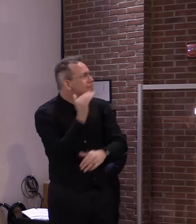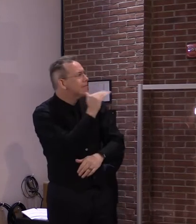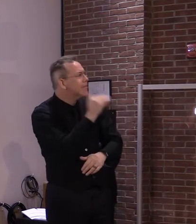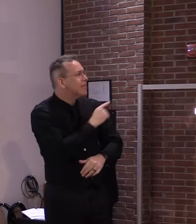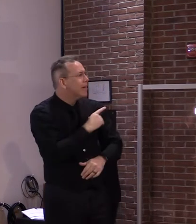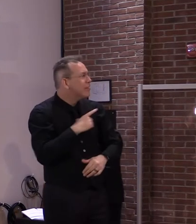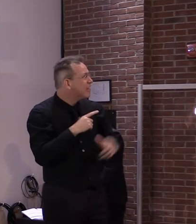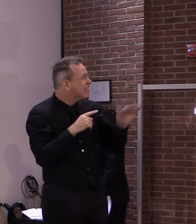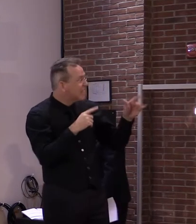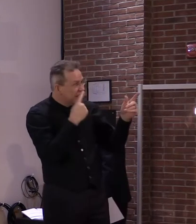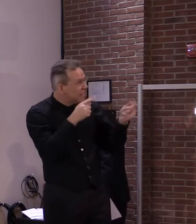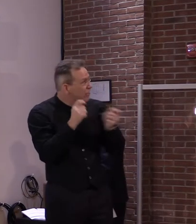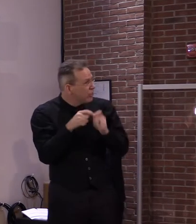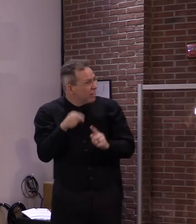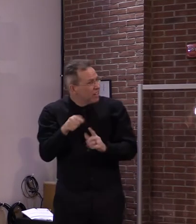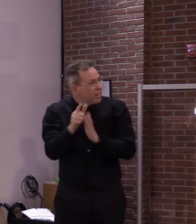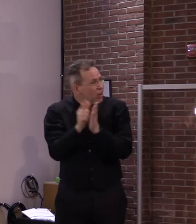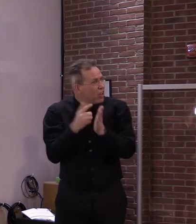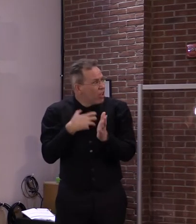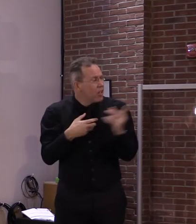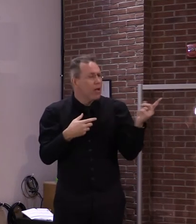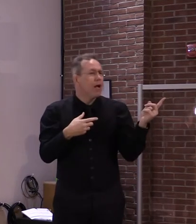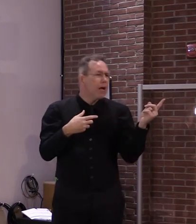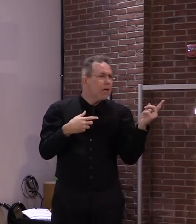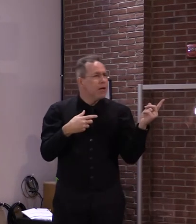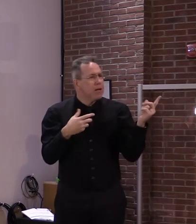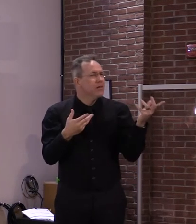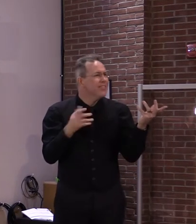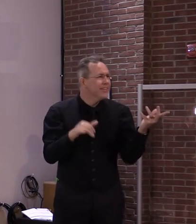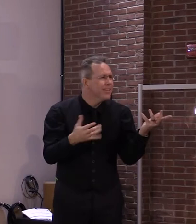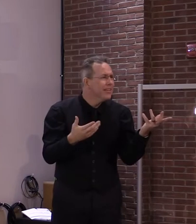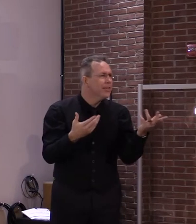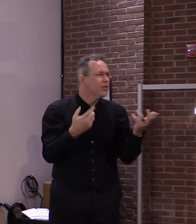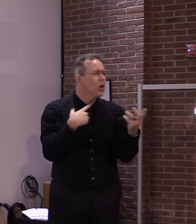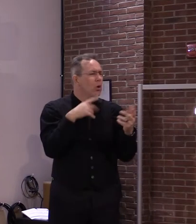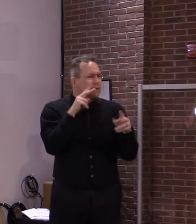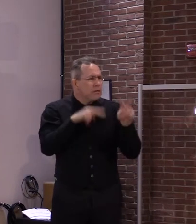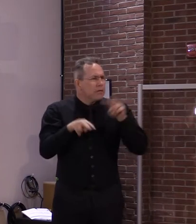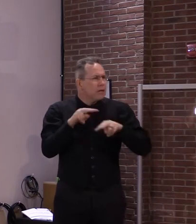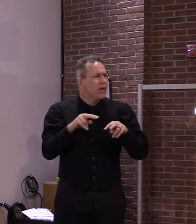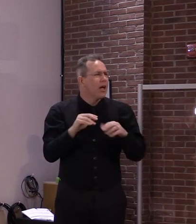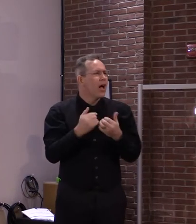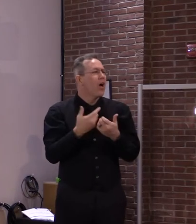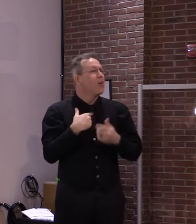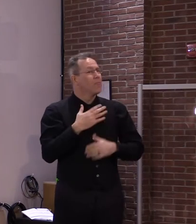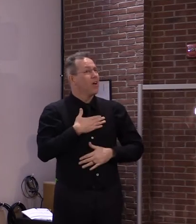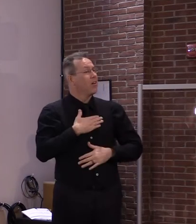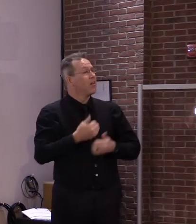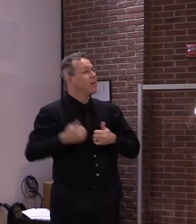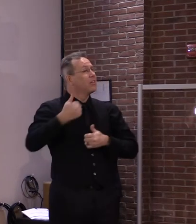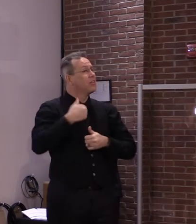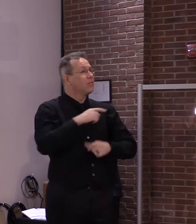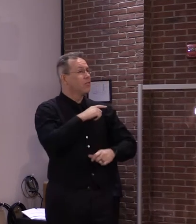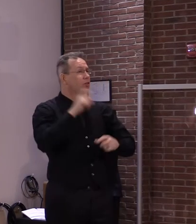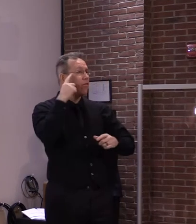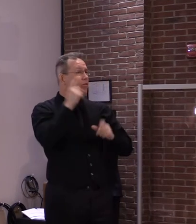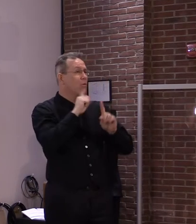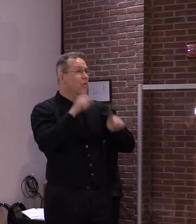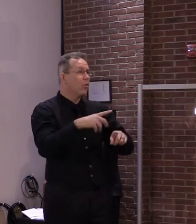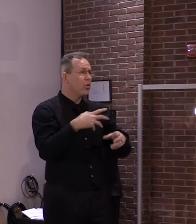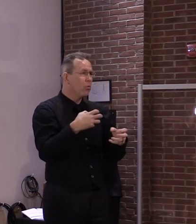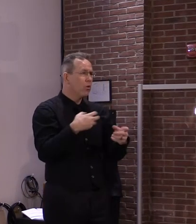piece in this executive order to restructure government to to provide for a more streamlined uh